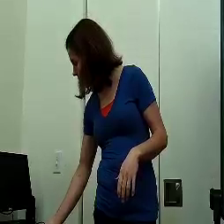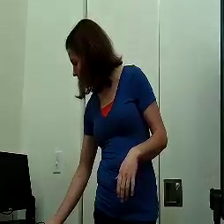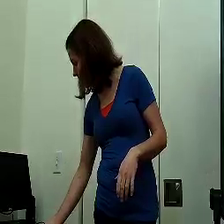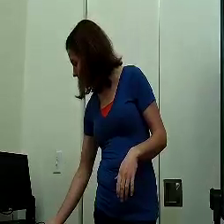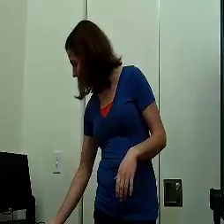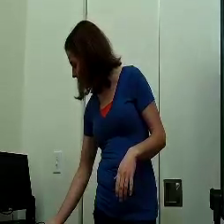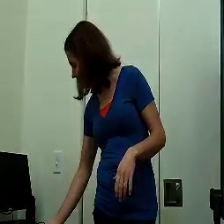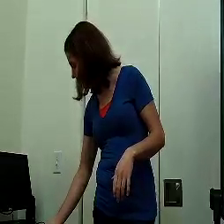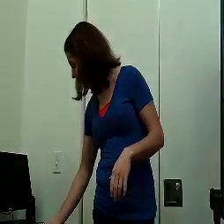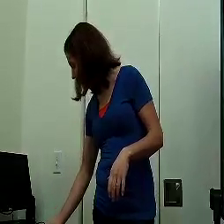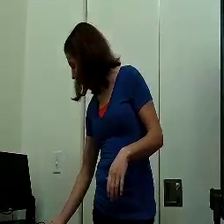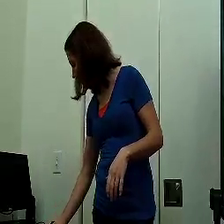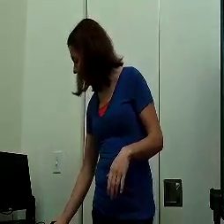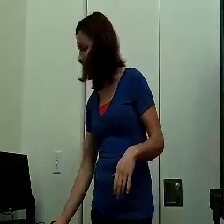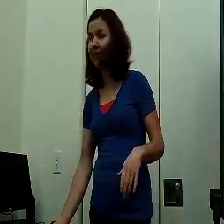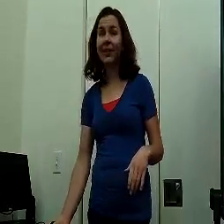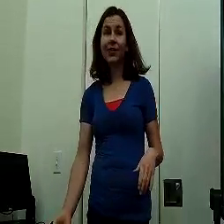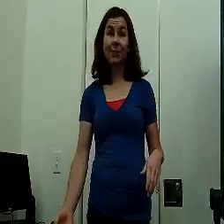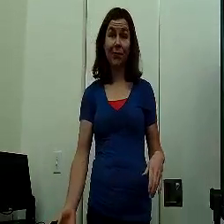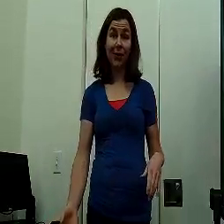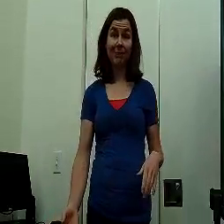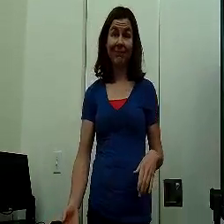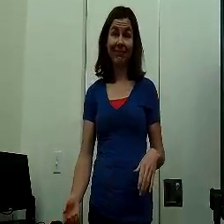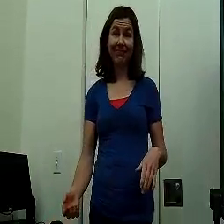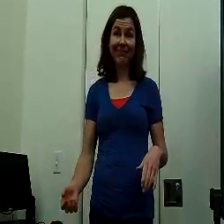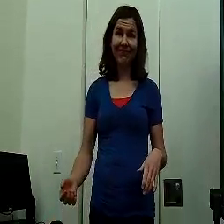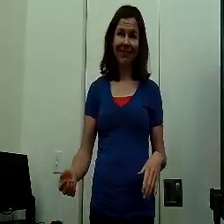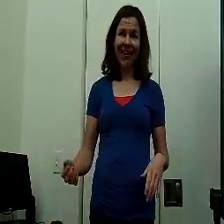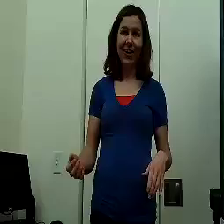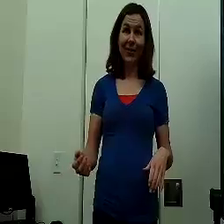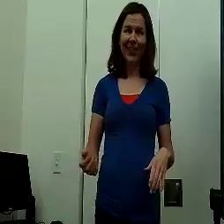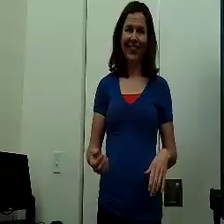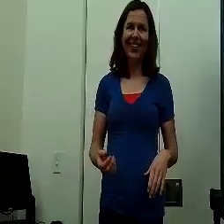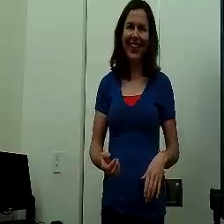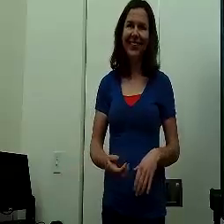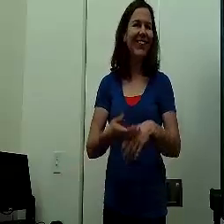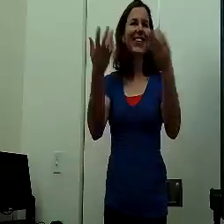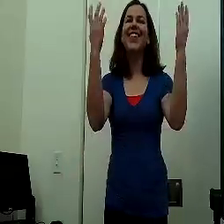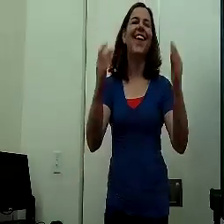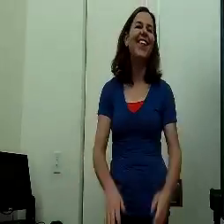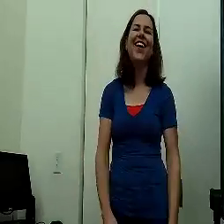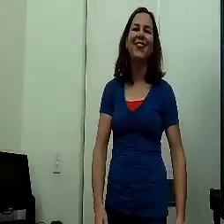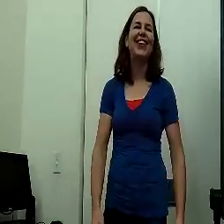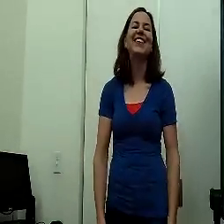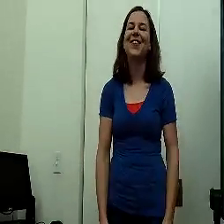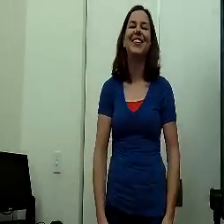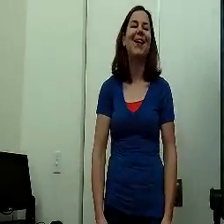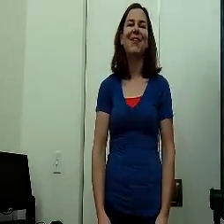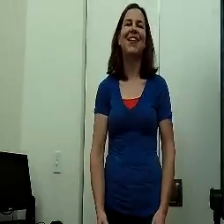Let's do, okay, descriptive word. Hard word. I'm giving you all the hard ones for receptive here.